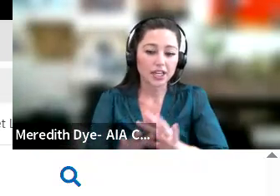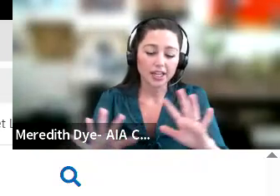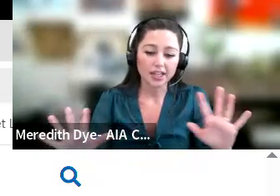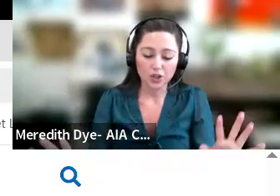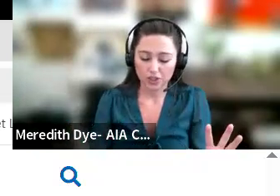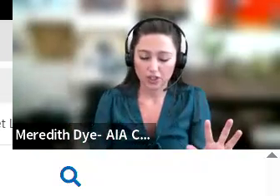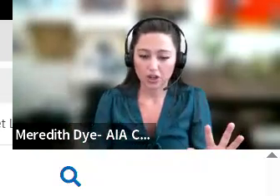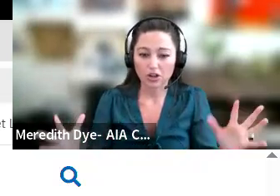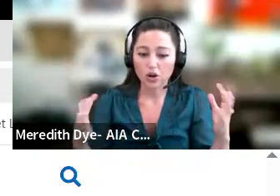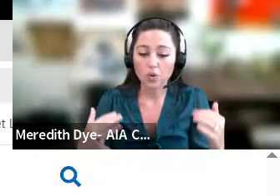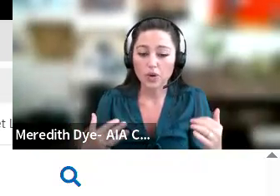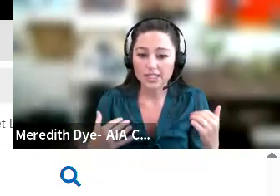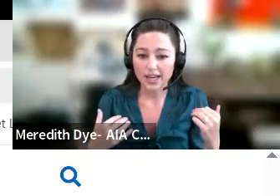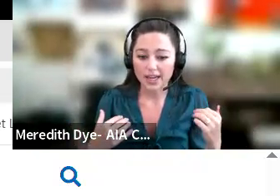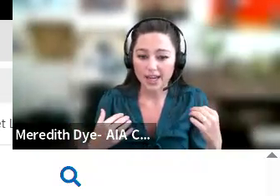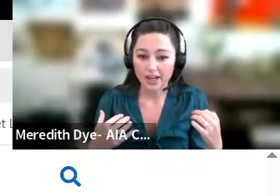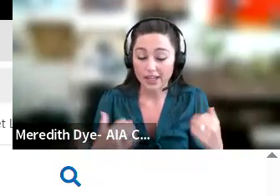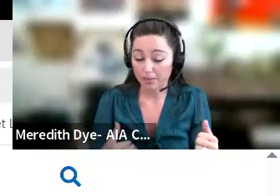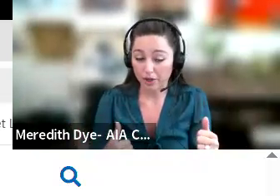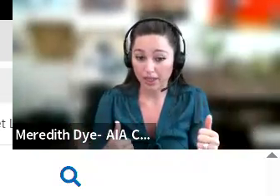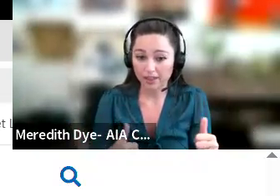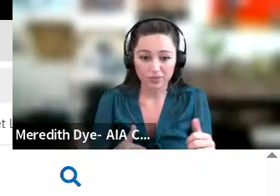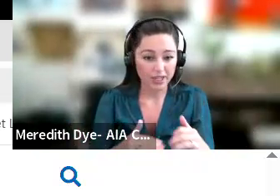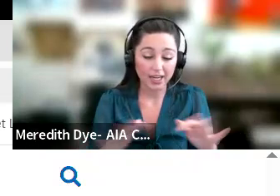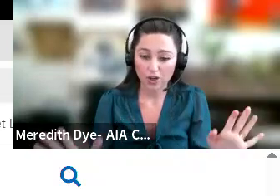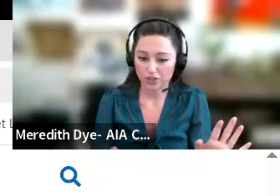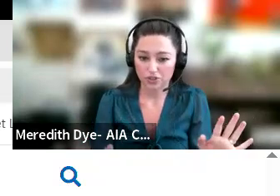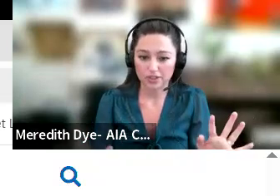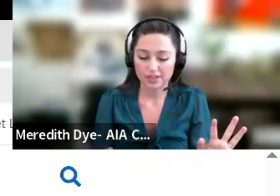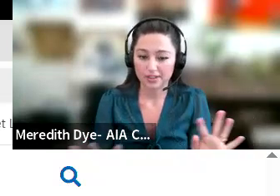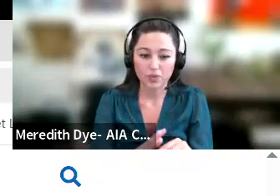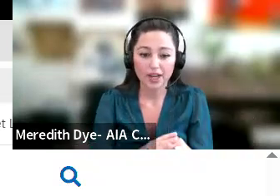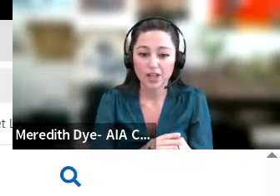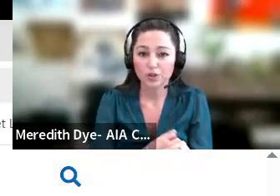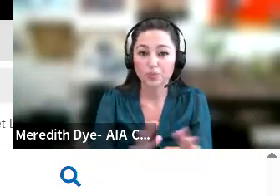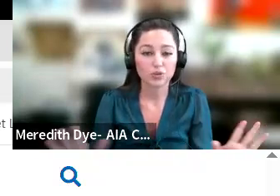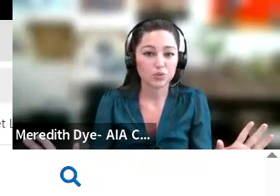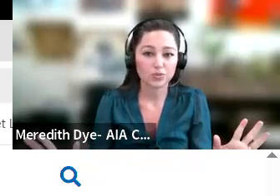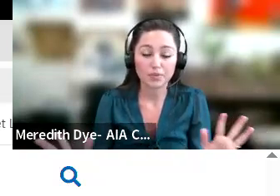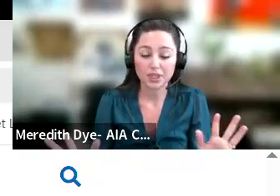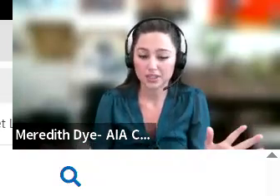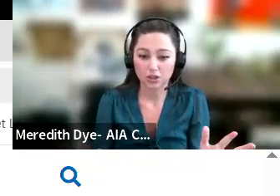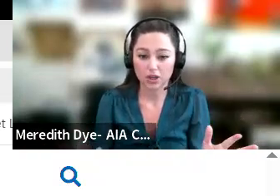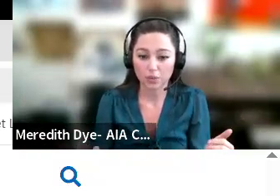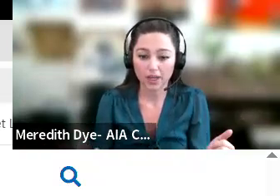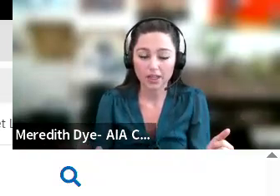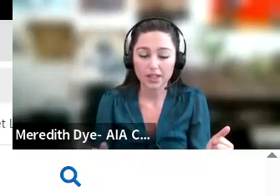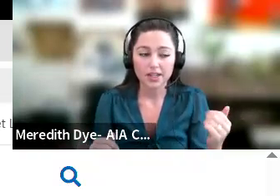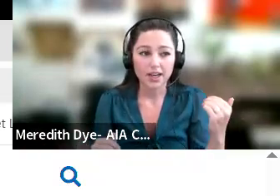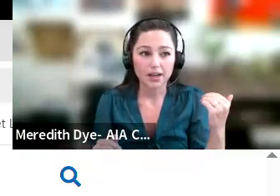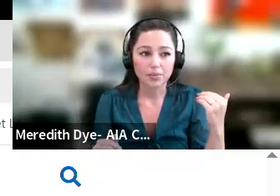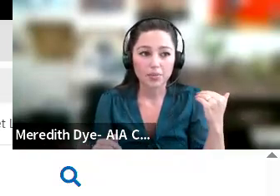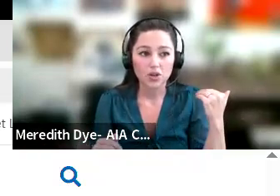if there's any question at all, always email me any questions. I will help you immensely along the